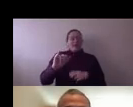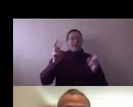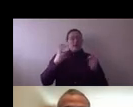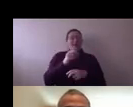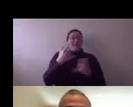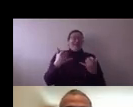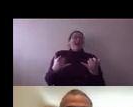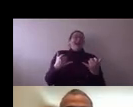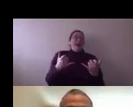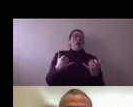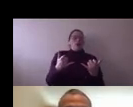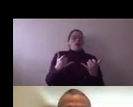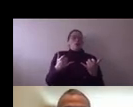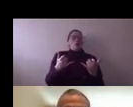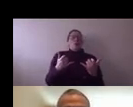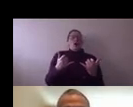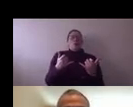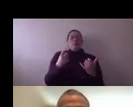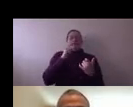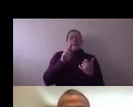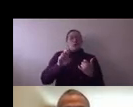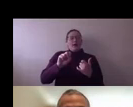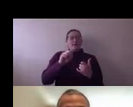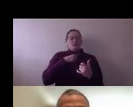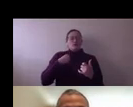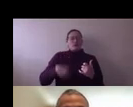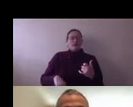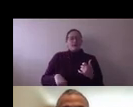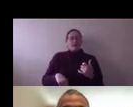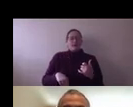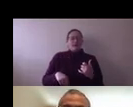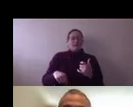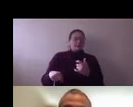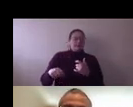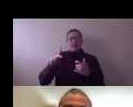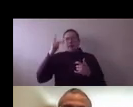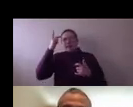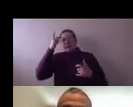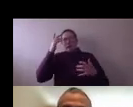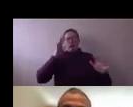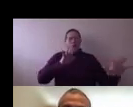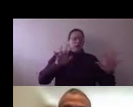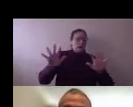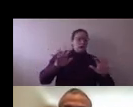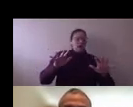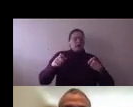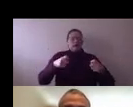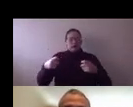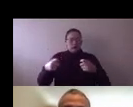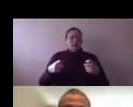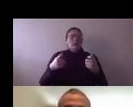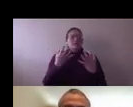live through at a time of US-China geopolitical tension. It's really important for institutions to stand up